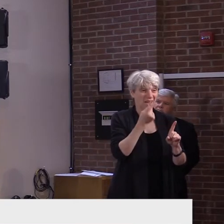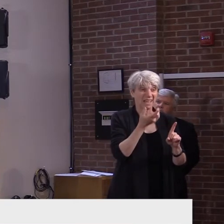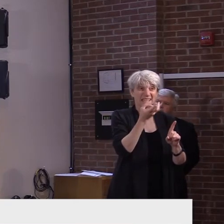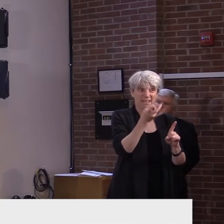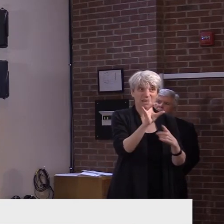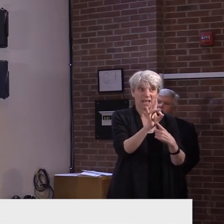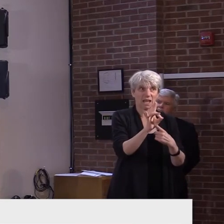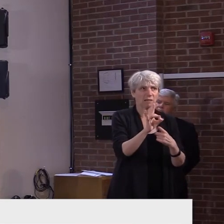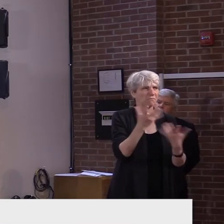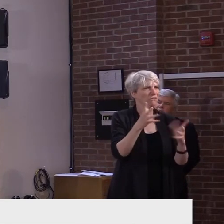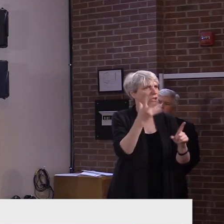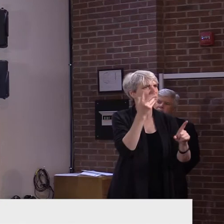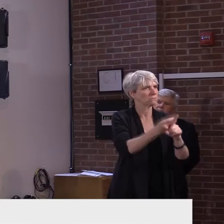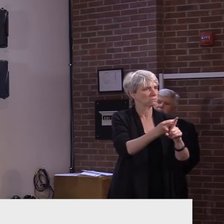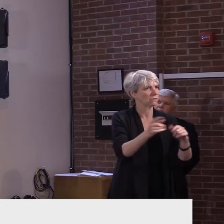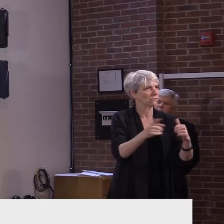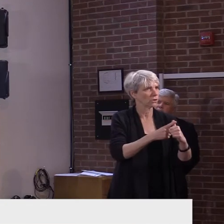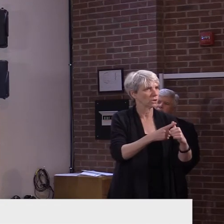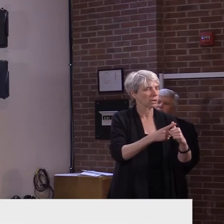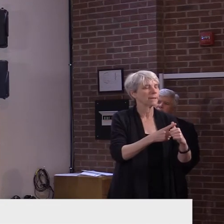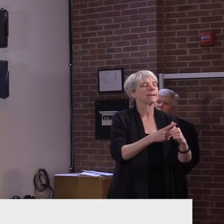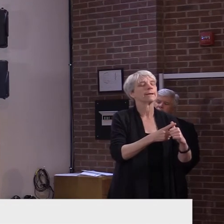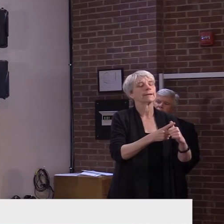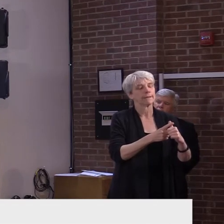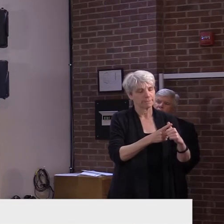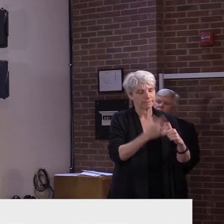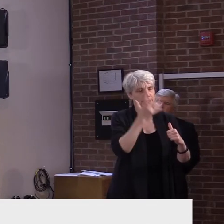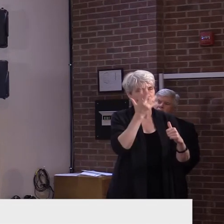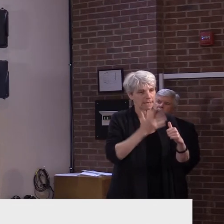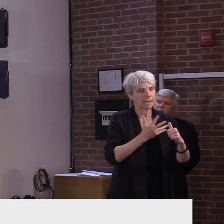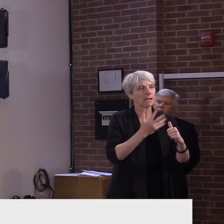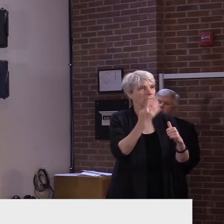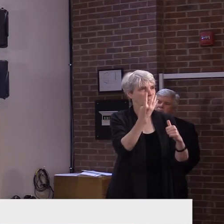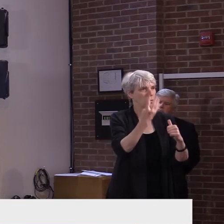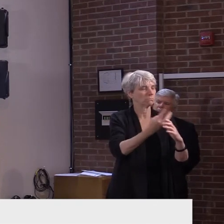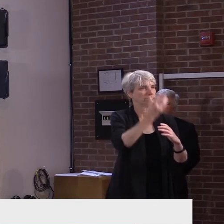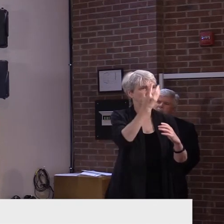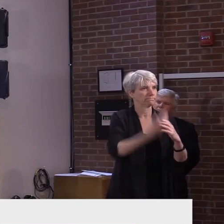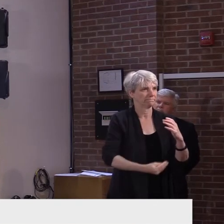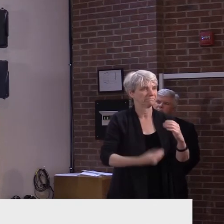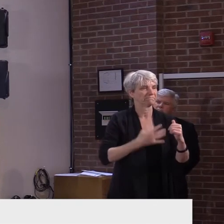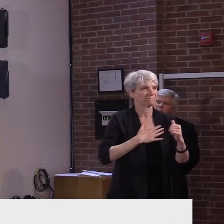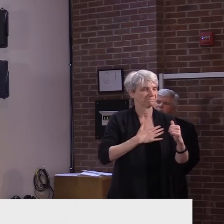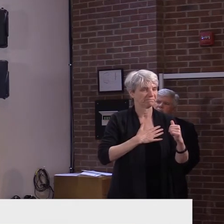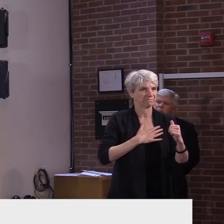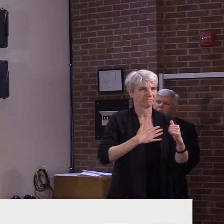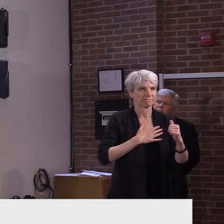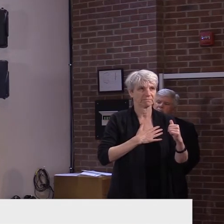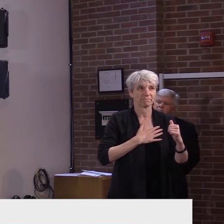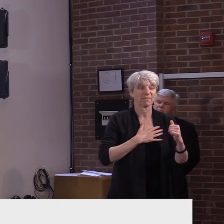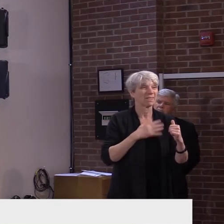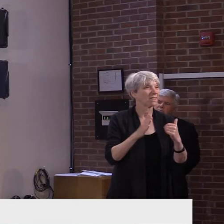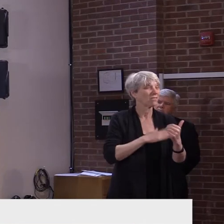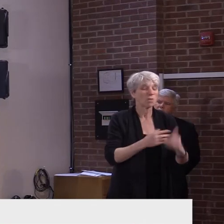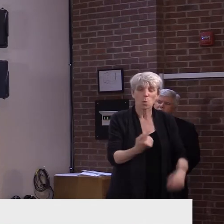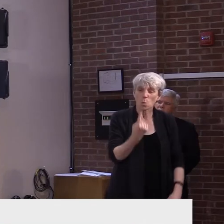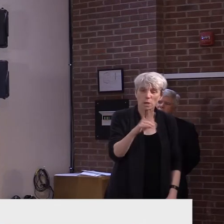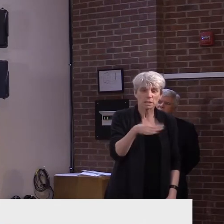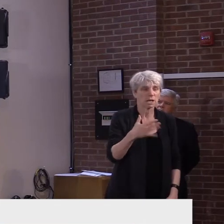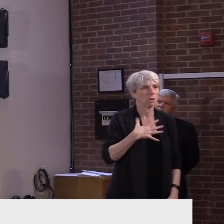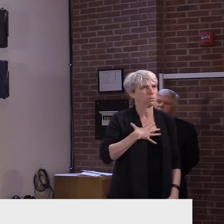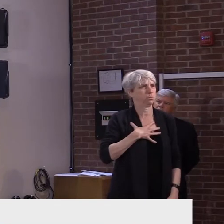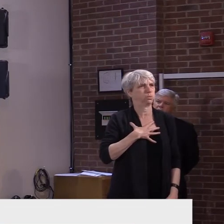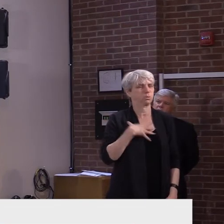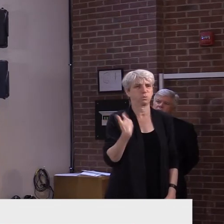vaccinated. There were sadly 4 deaths. Even a single death is too many. But